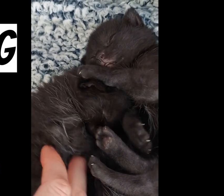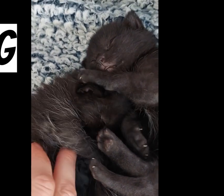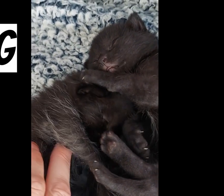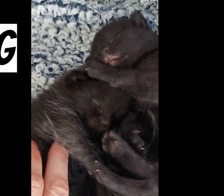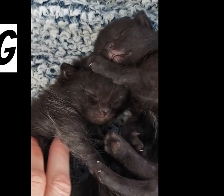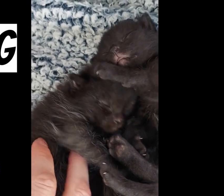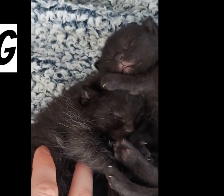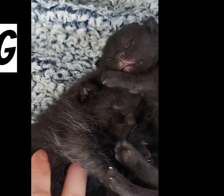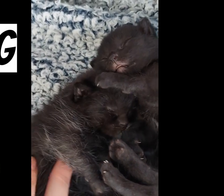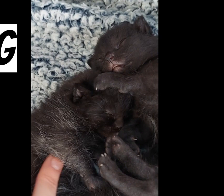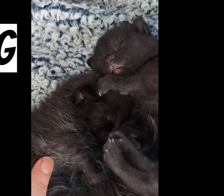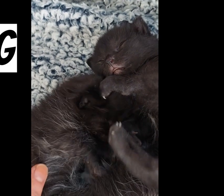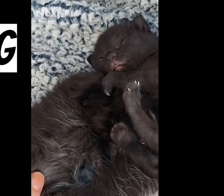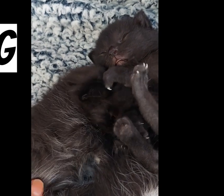him is Greg.